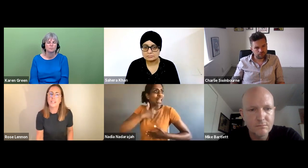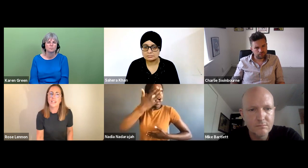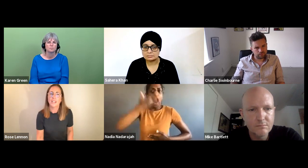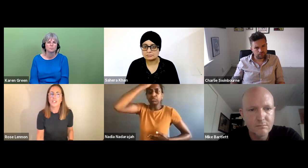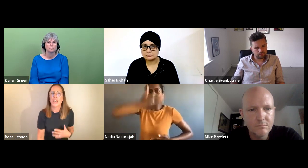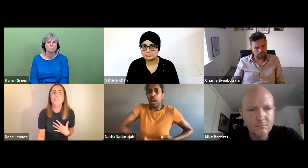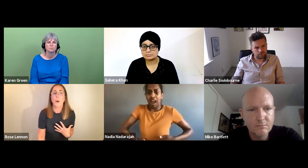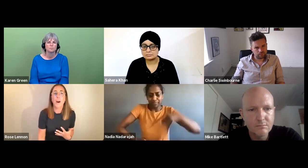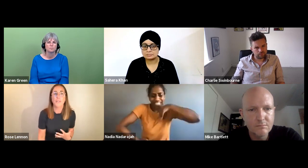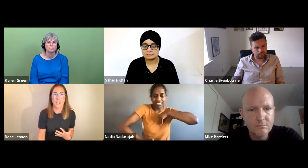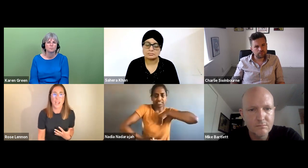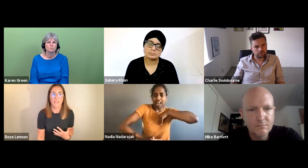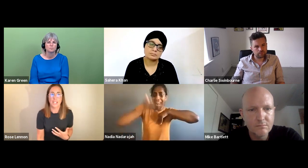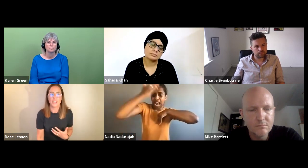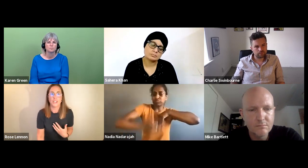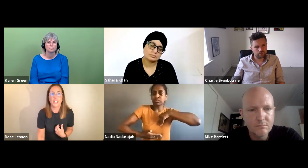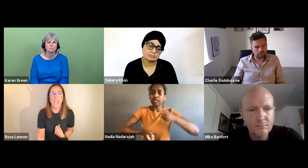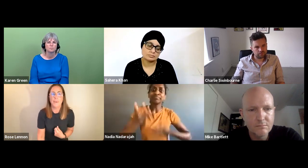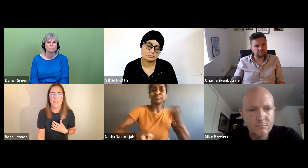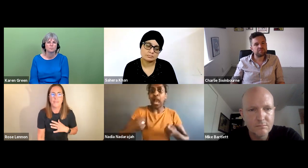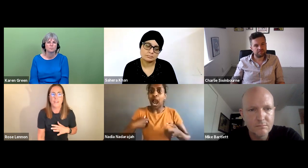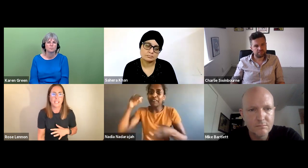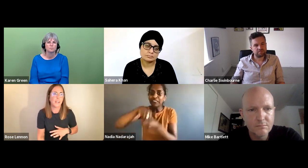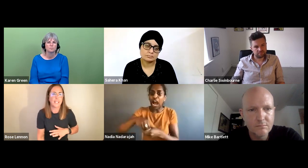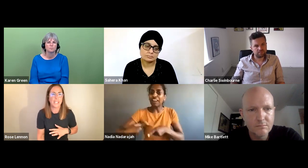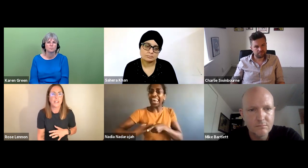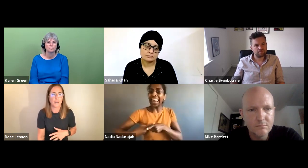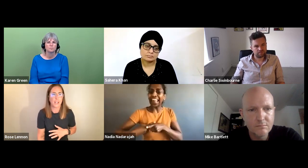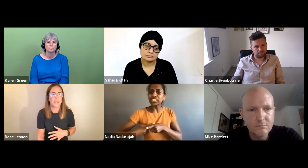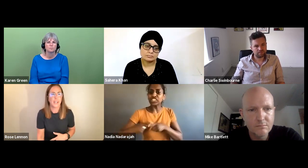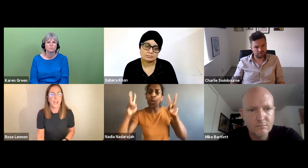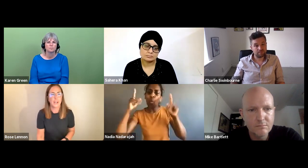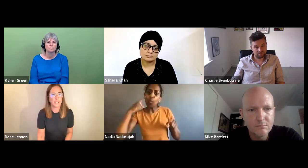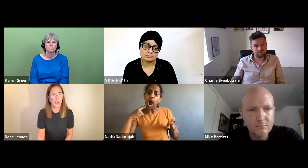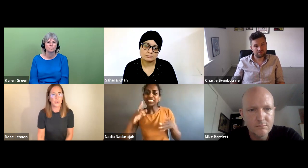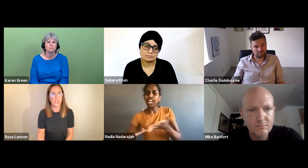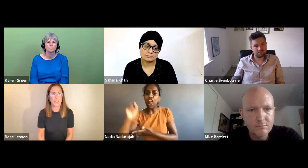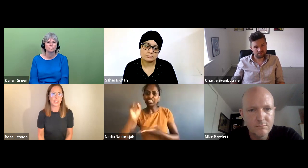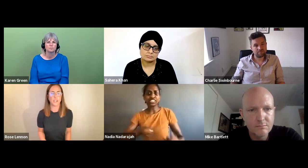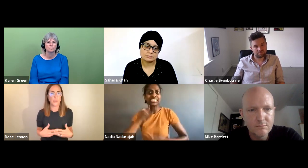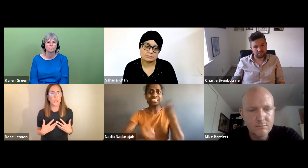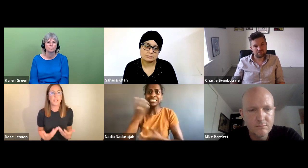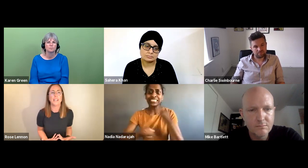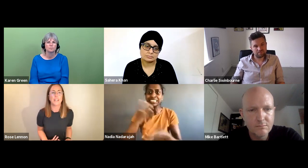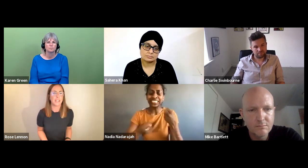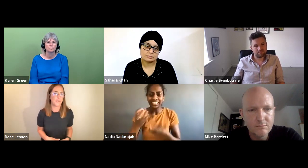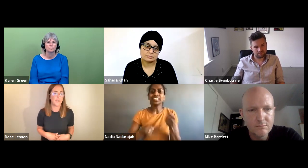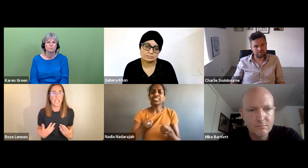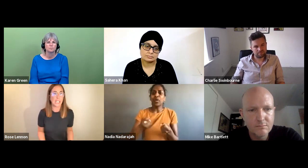quite ashamed of part of her heritage, and she kept it very, very secret. And she was, she presented herself as a very